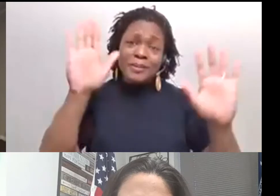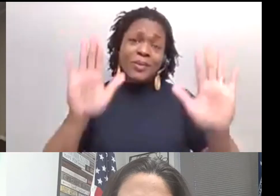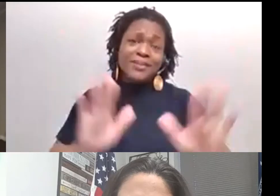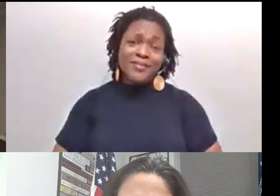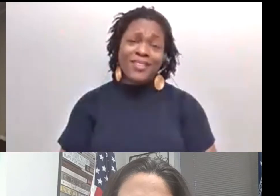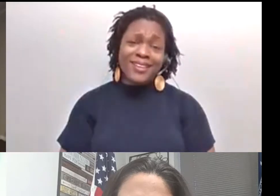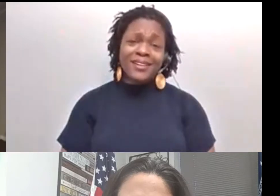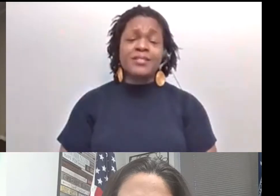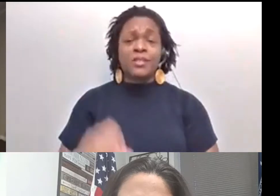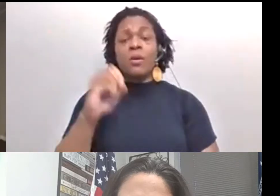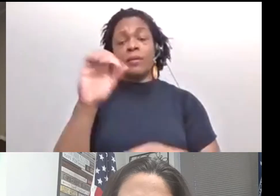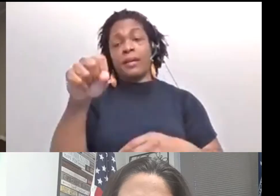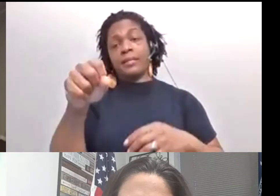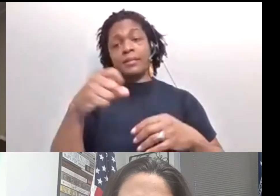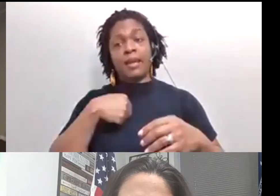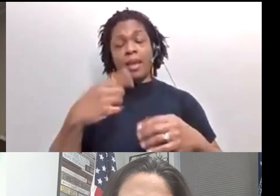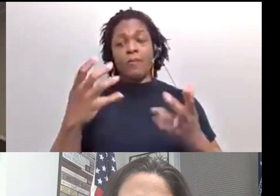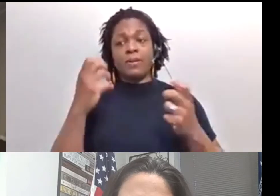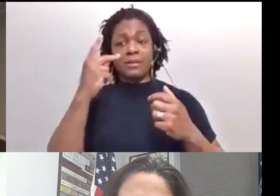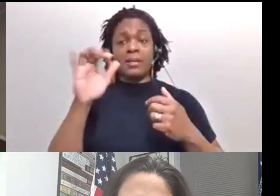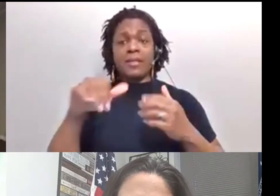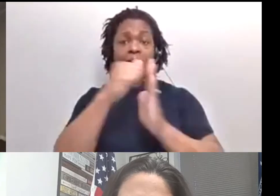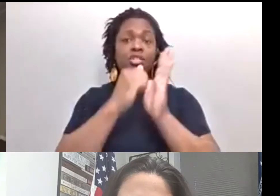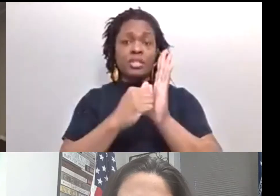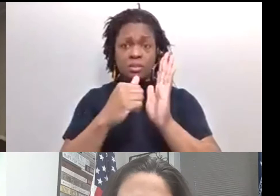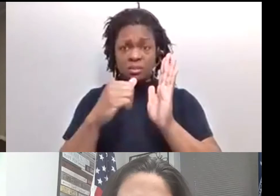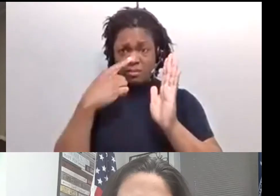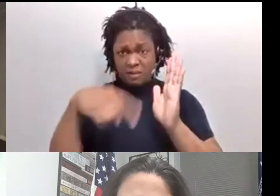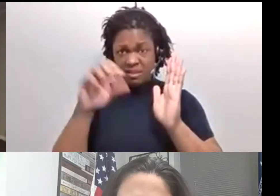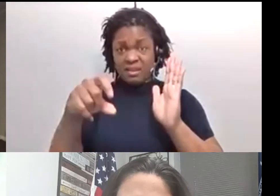So yes, I would like to see the agenda though. Kelly, can you send it?